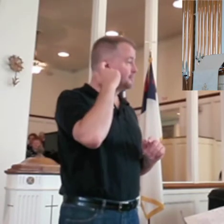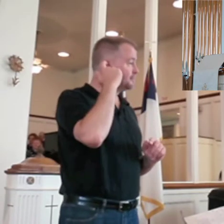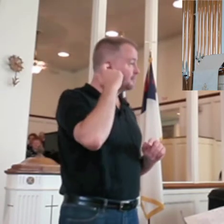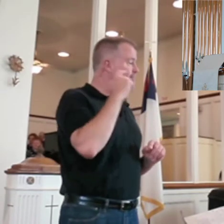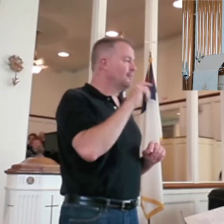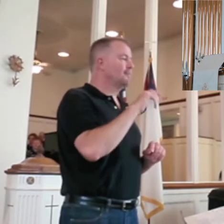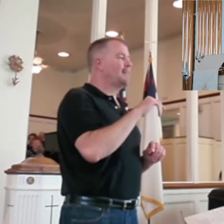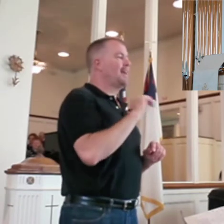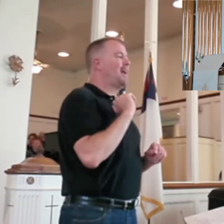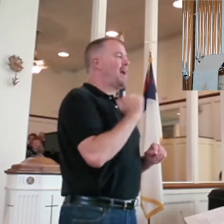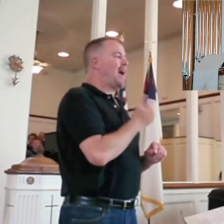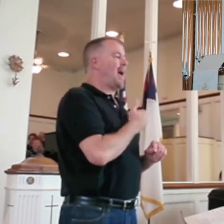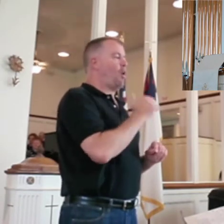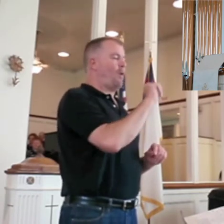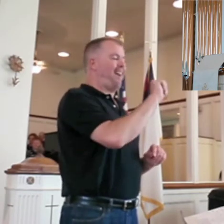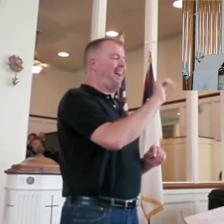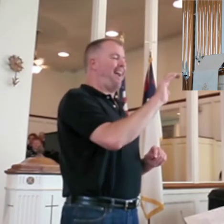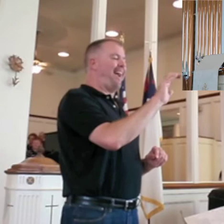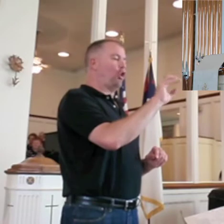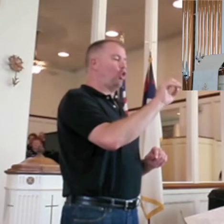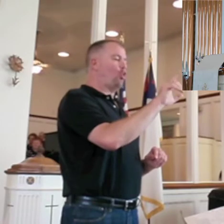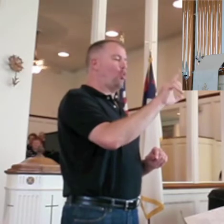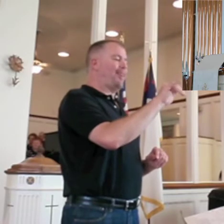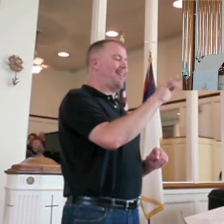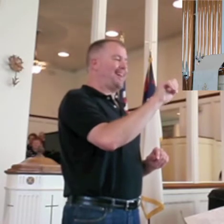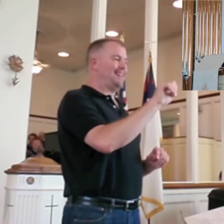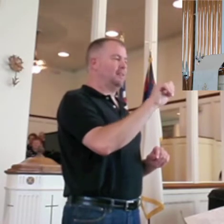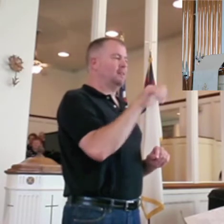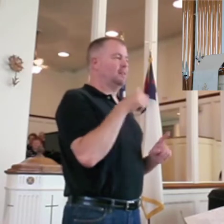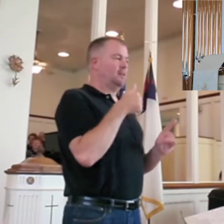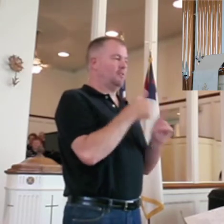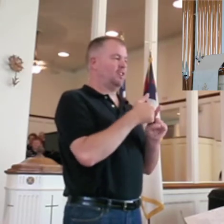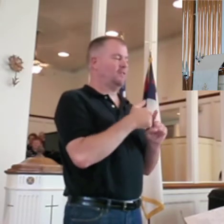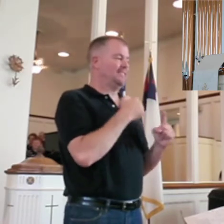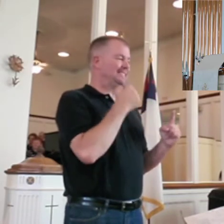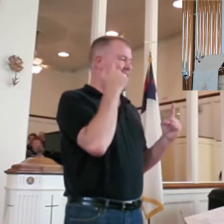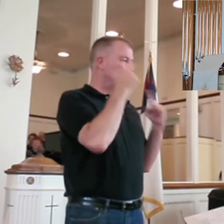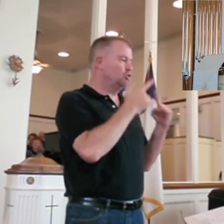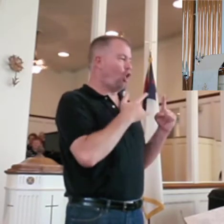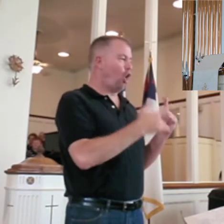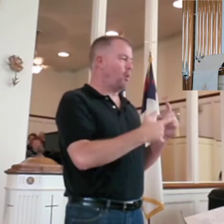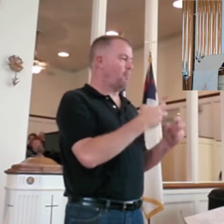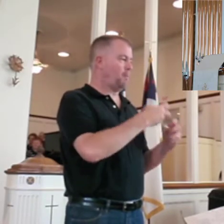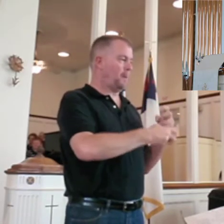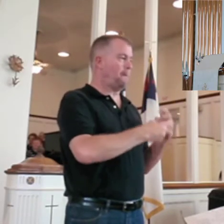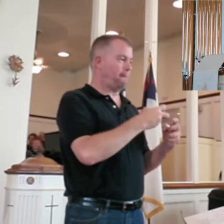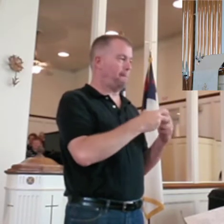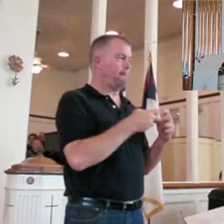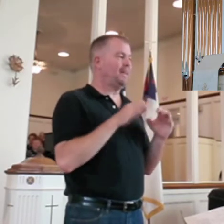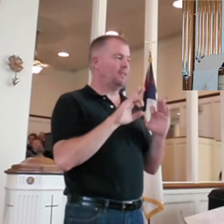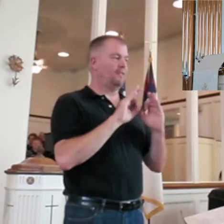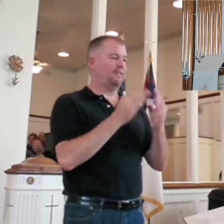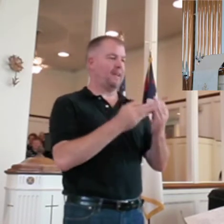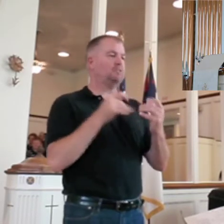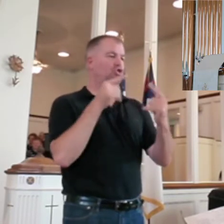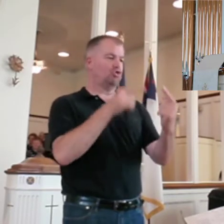Leif, our acolyte, has serious heart illness, and he knows how his family struggles over all that.